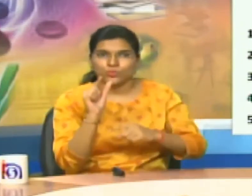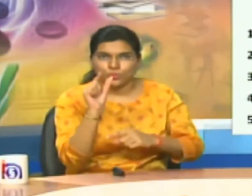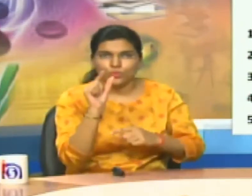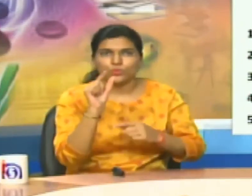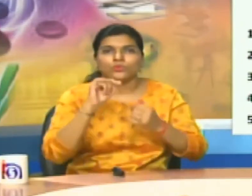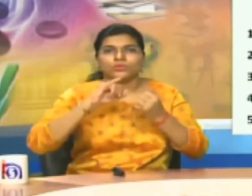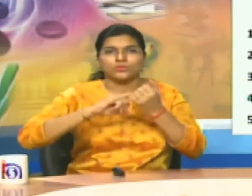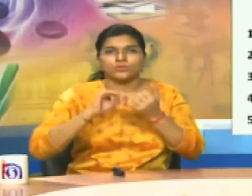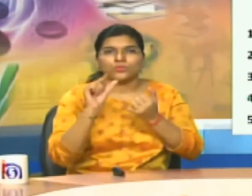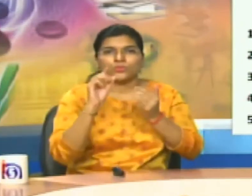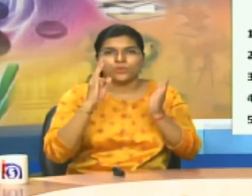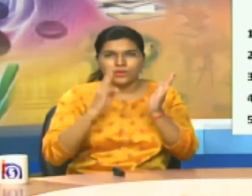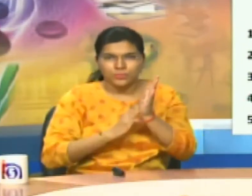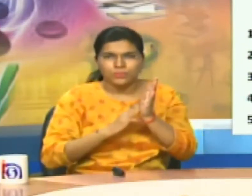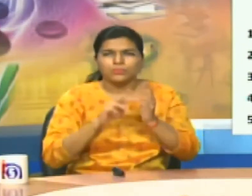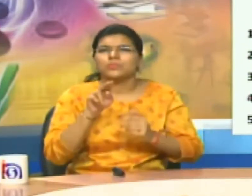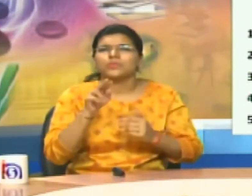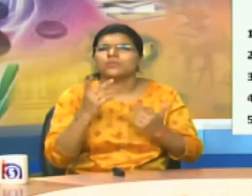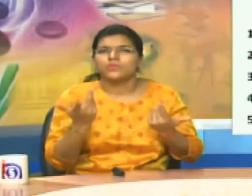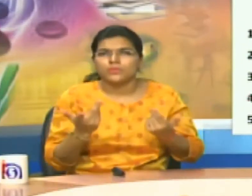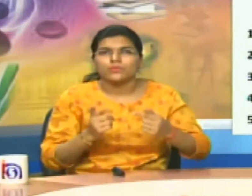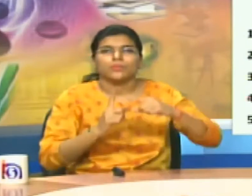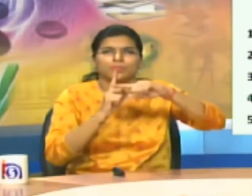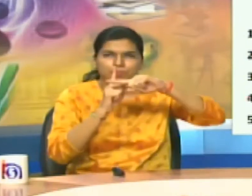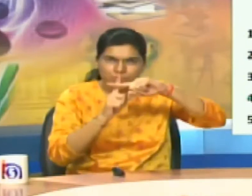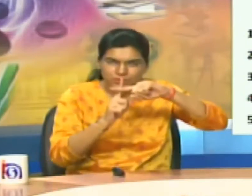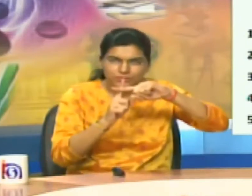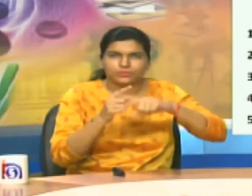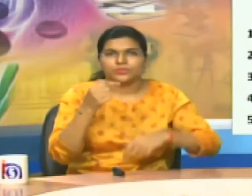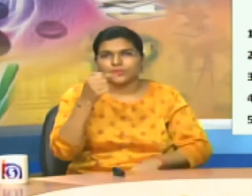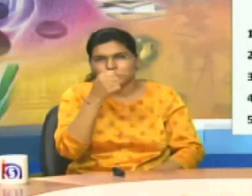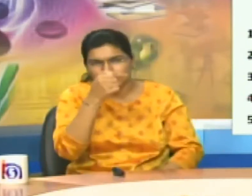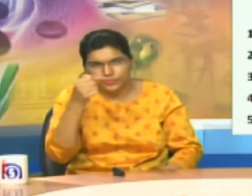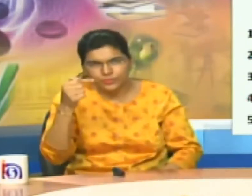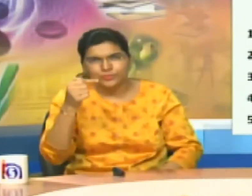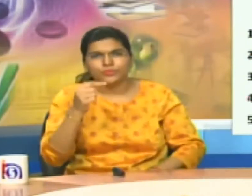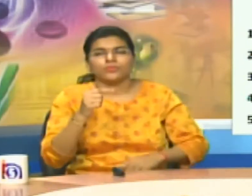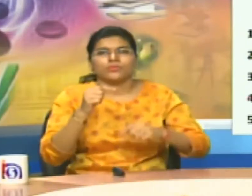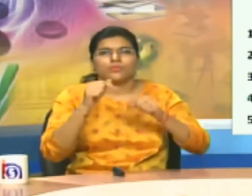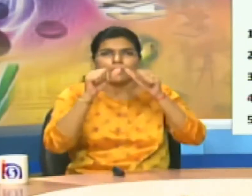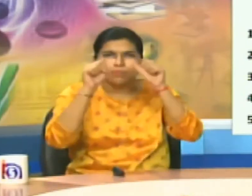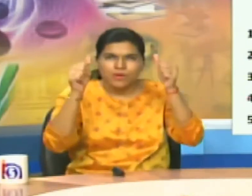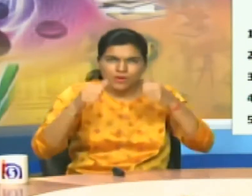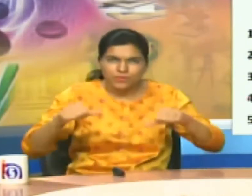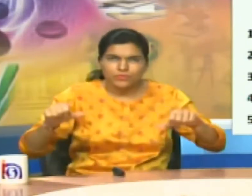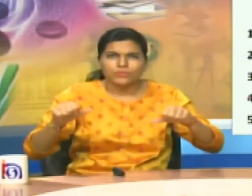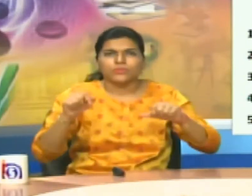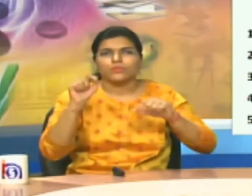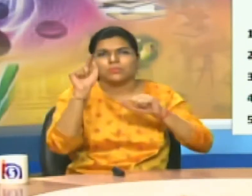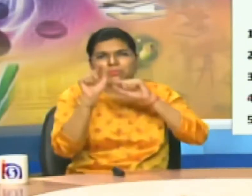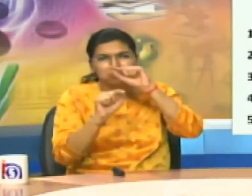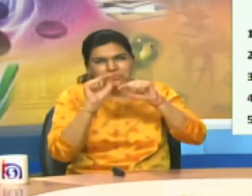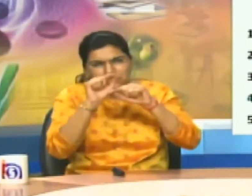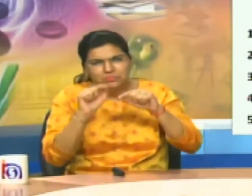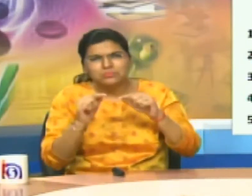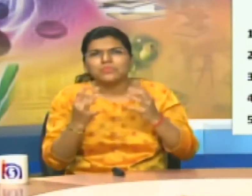are some numbers written. The first one is Autosum. Autosum is used for addition, and